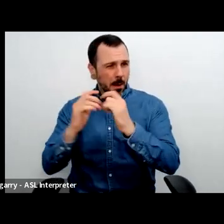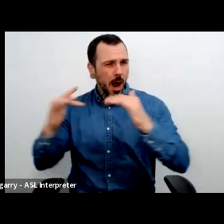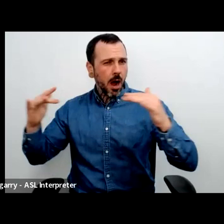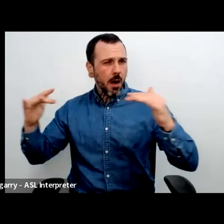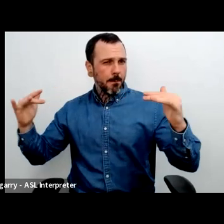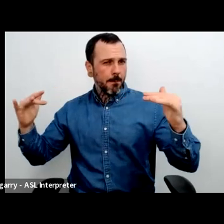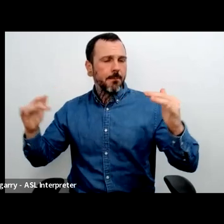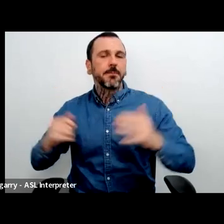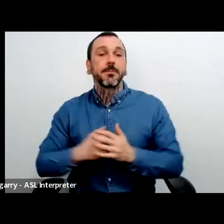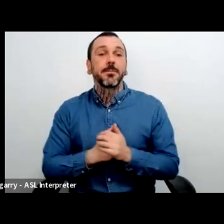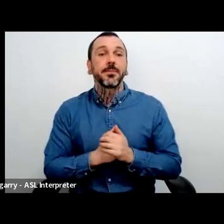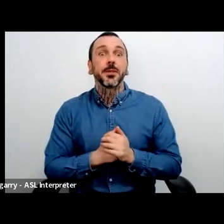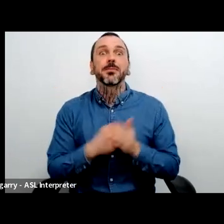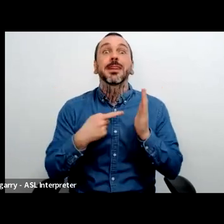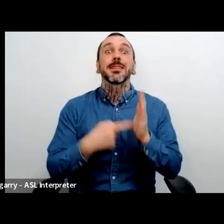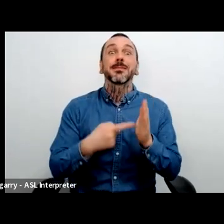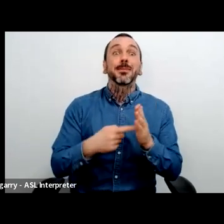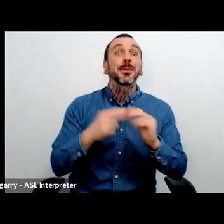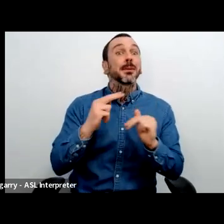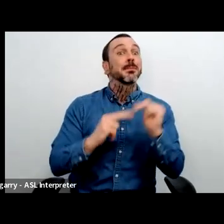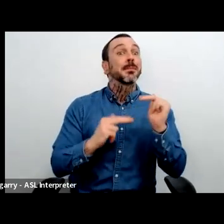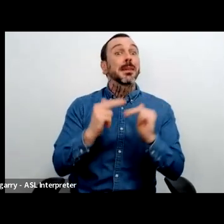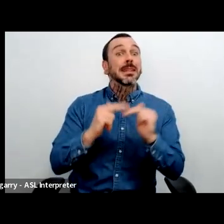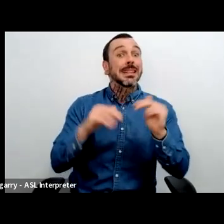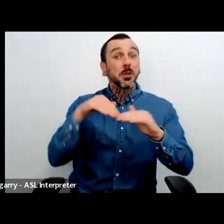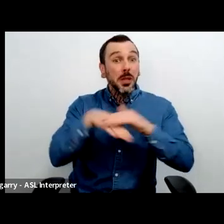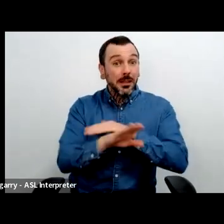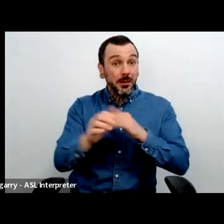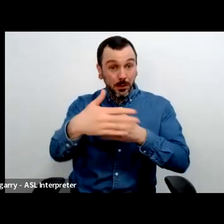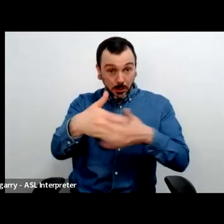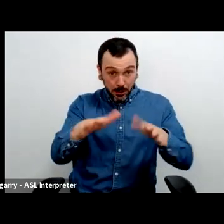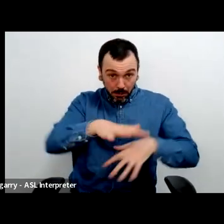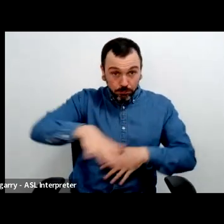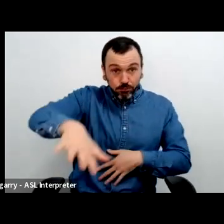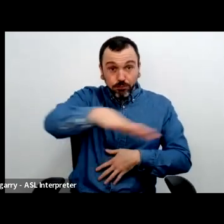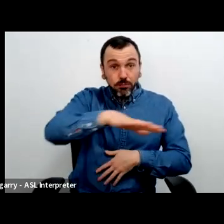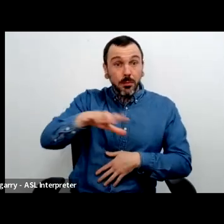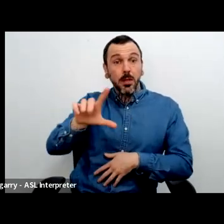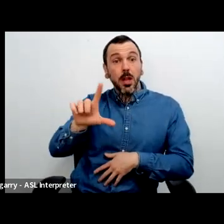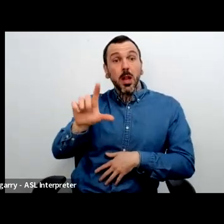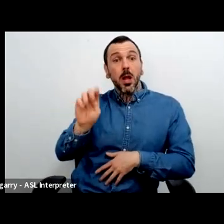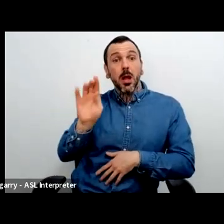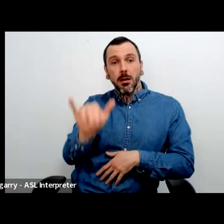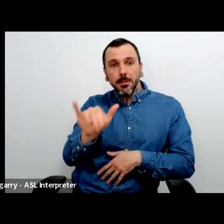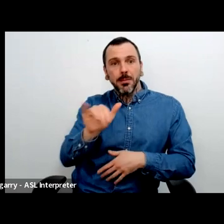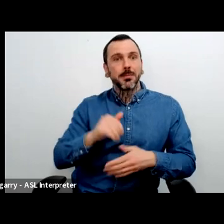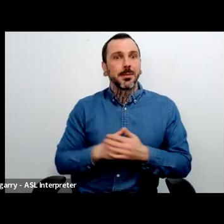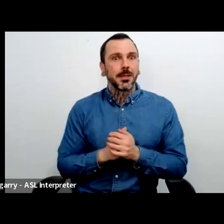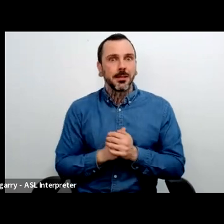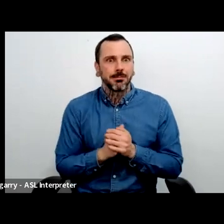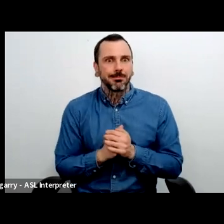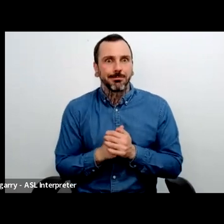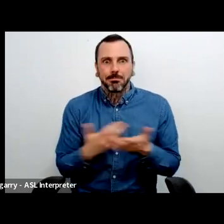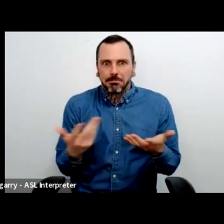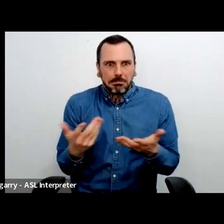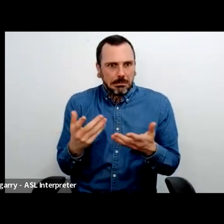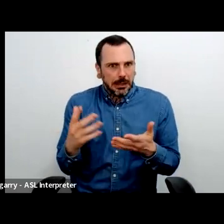as a welcome space for a lot of people. These places, you know, you walk by these buildings and you don't know what they